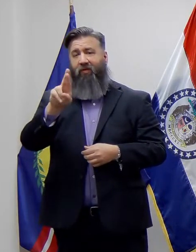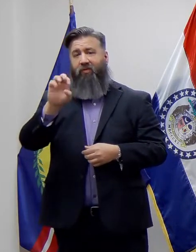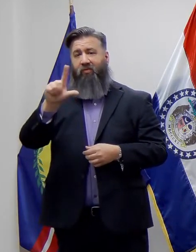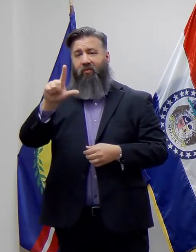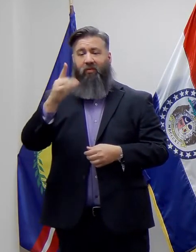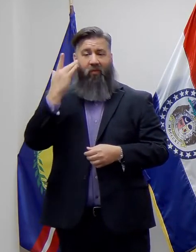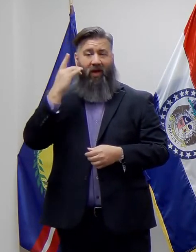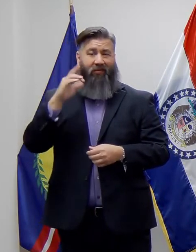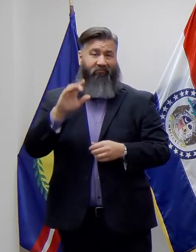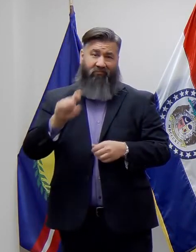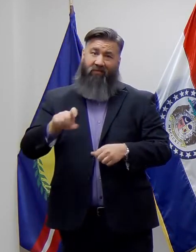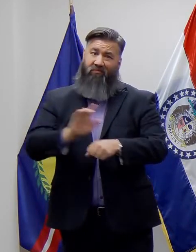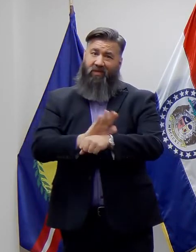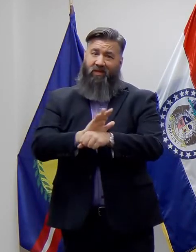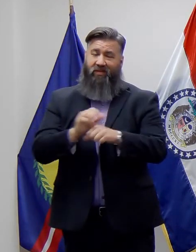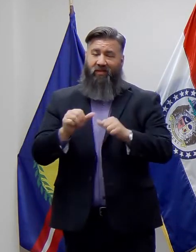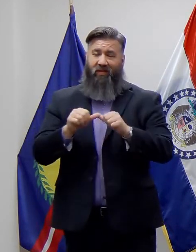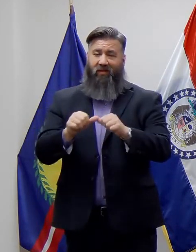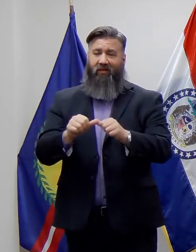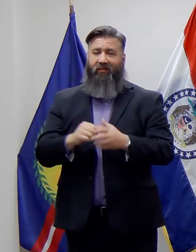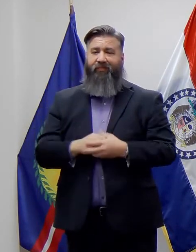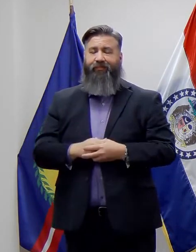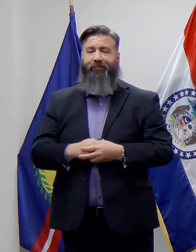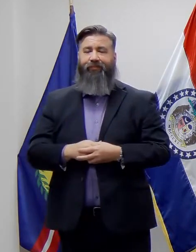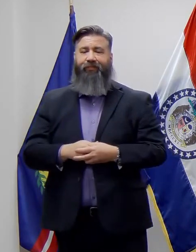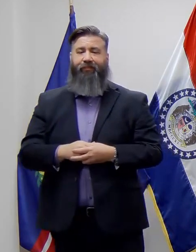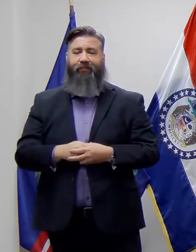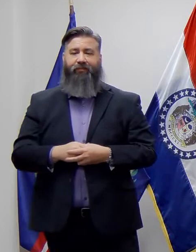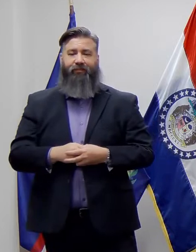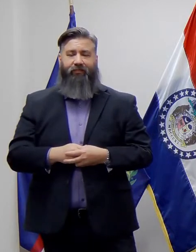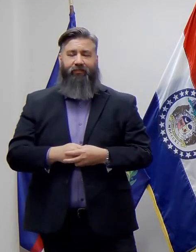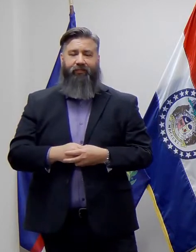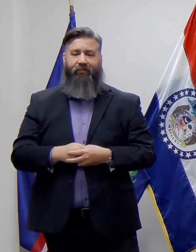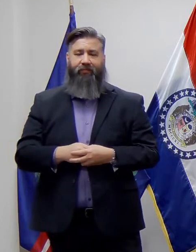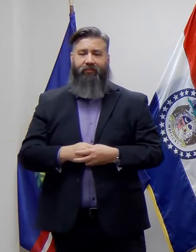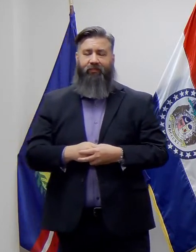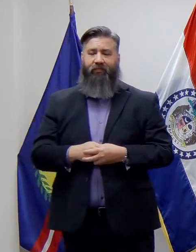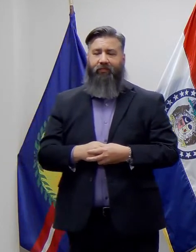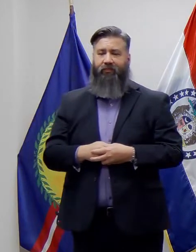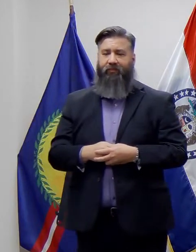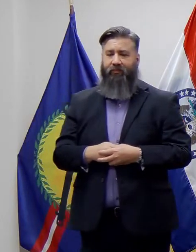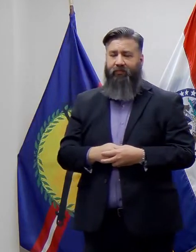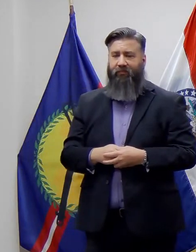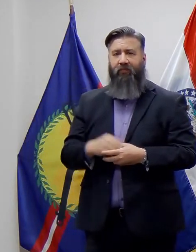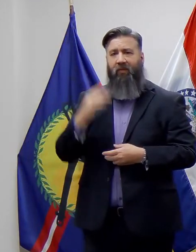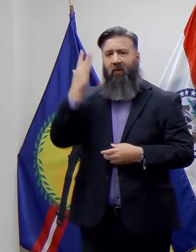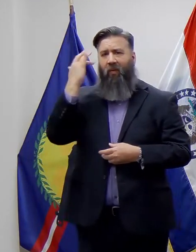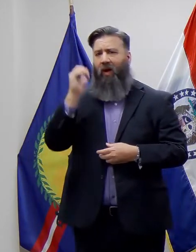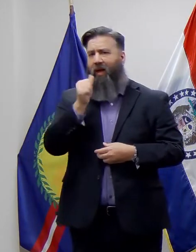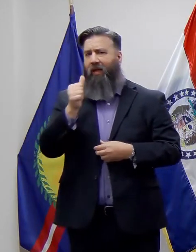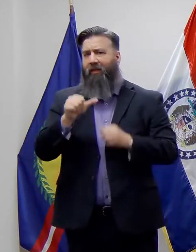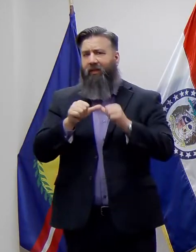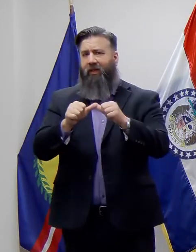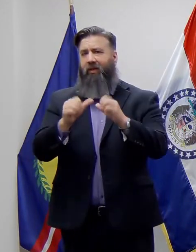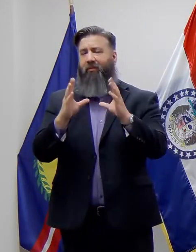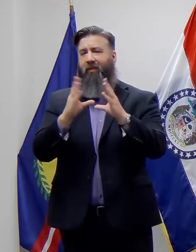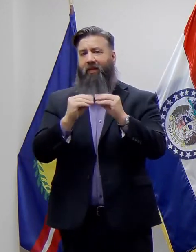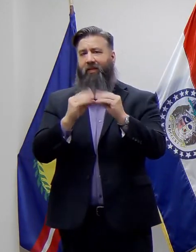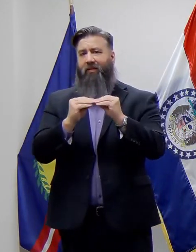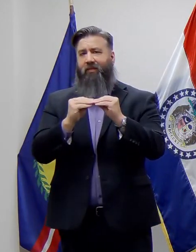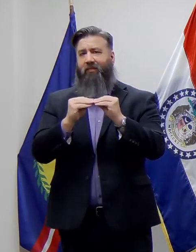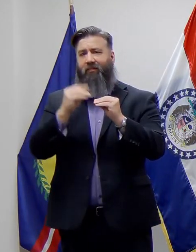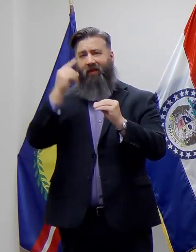done? Well, so the question is, why did we continue these meetings? I think